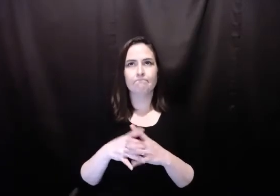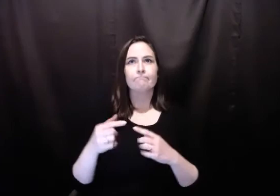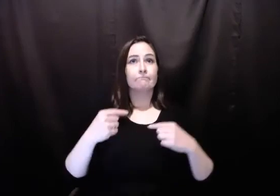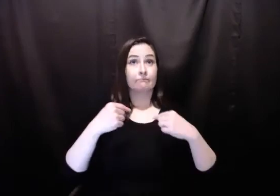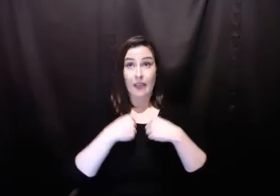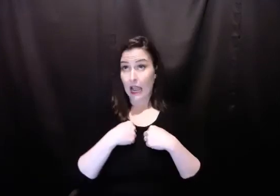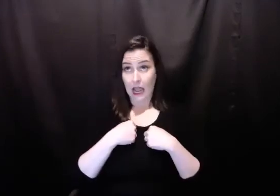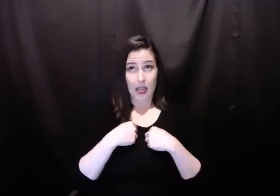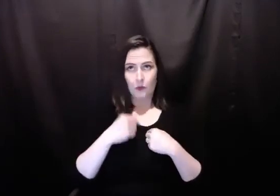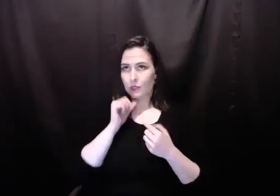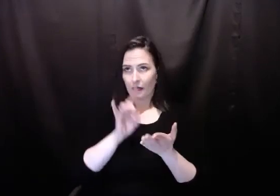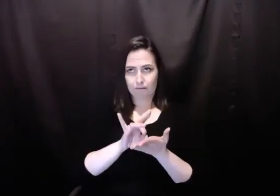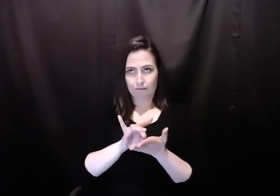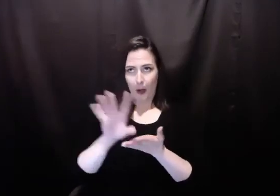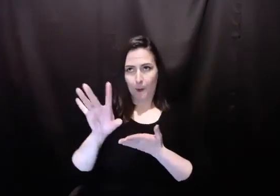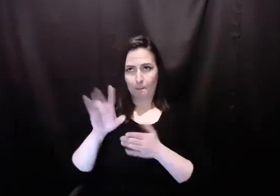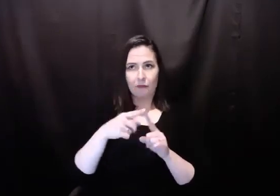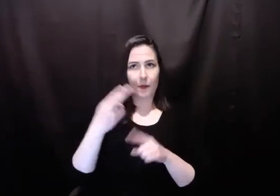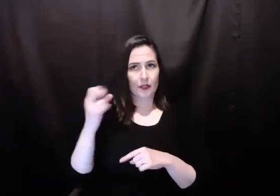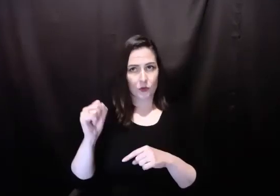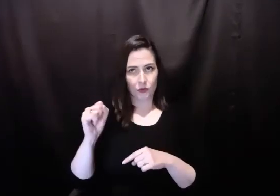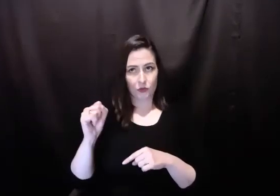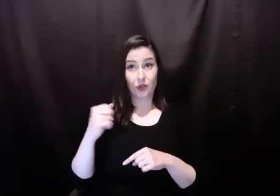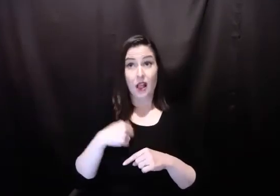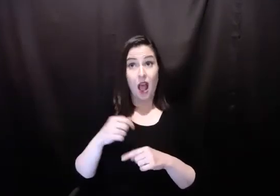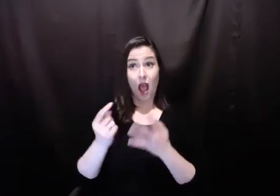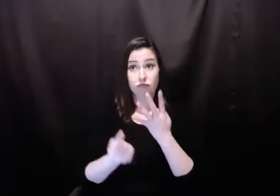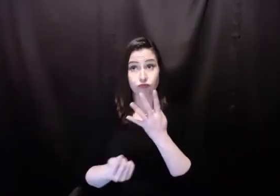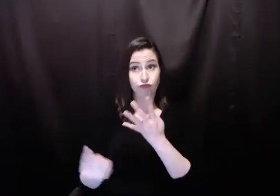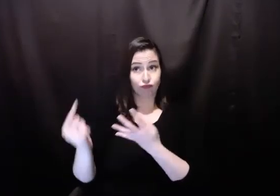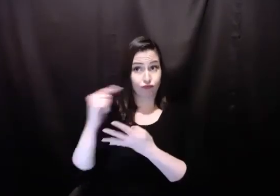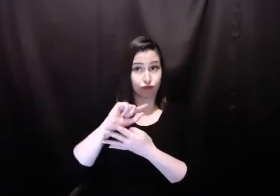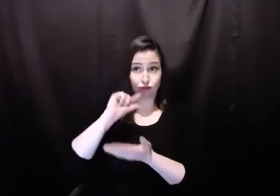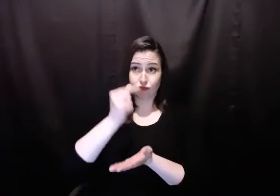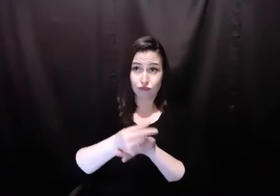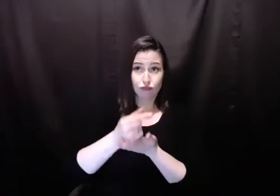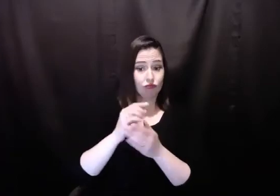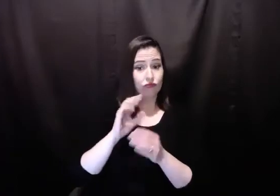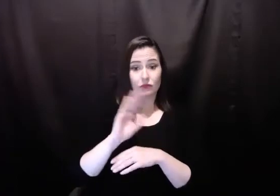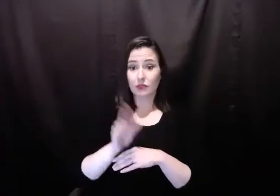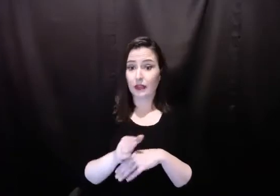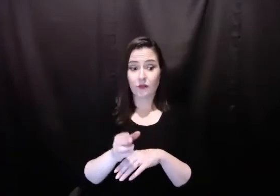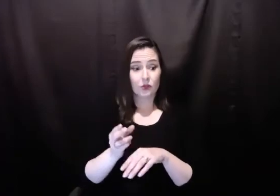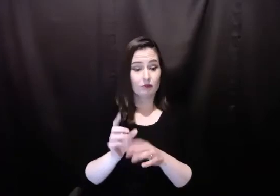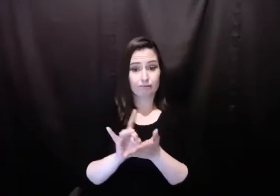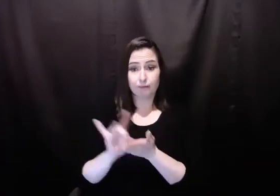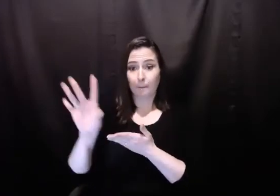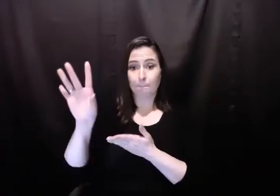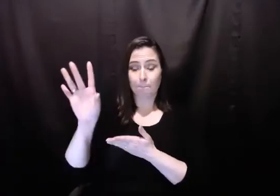in high school. My son got thrown out. It wasn't me. That separating, it was so